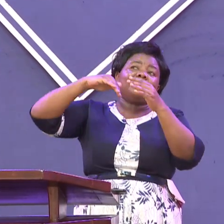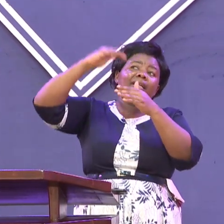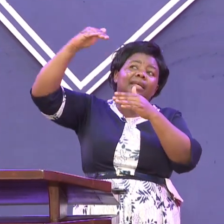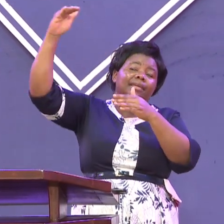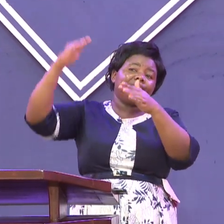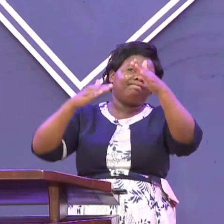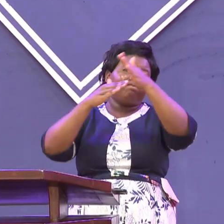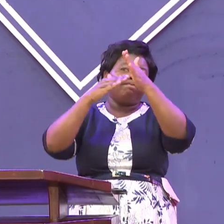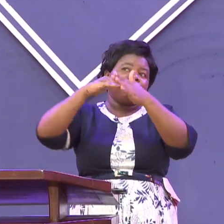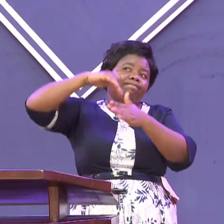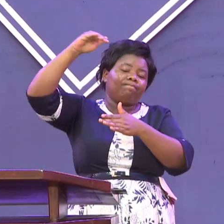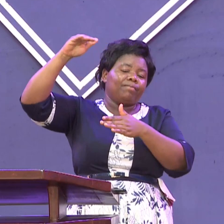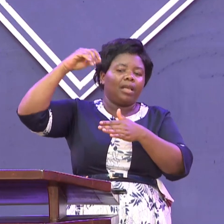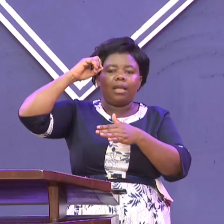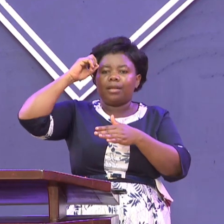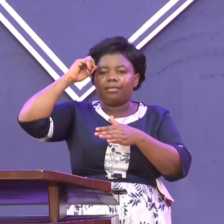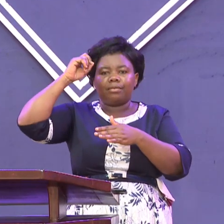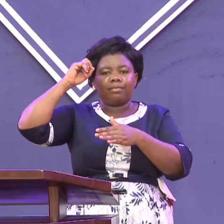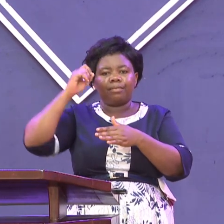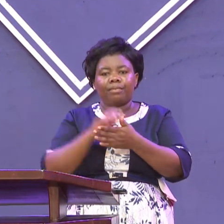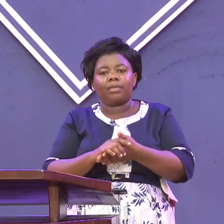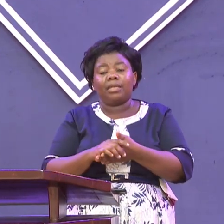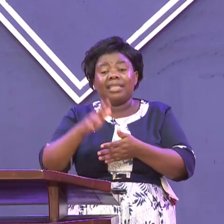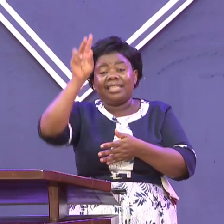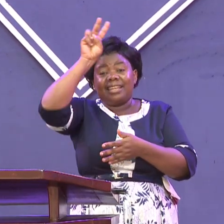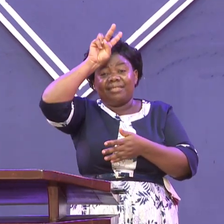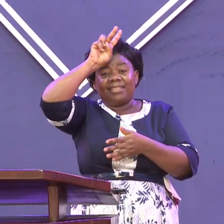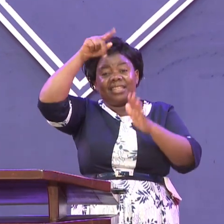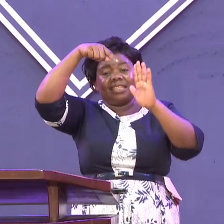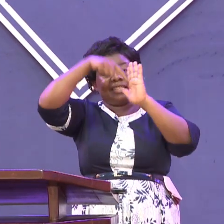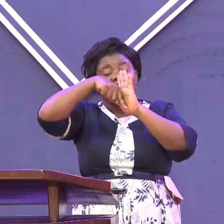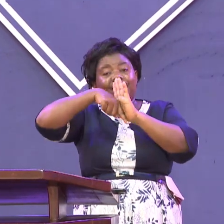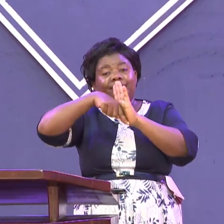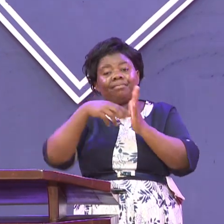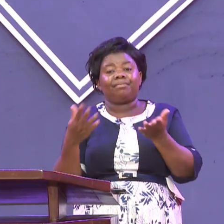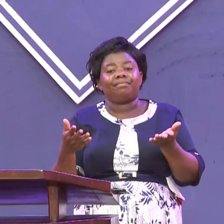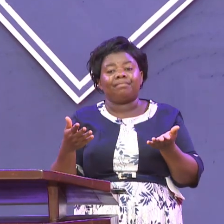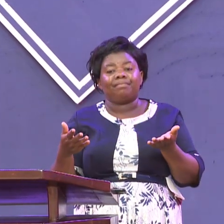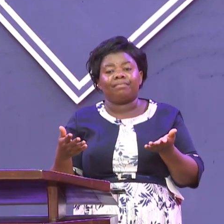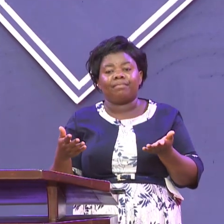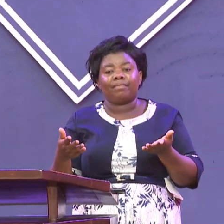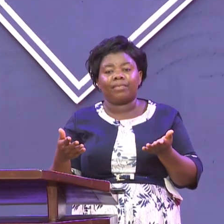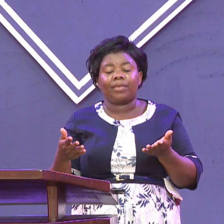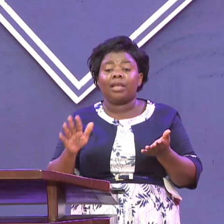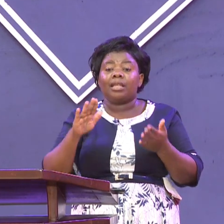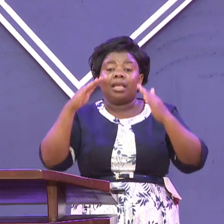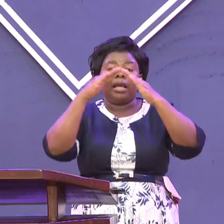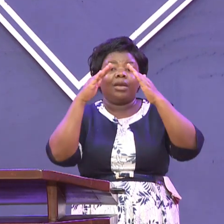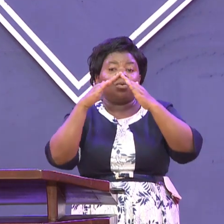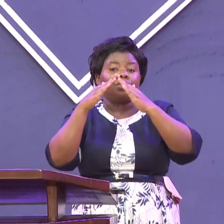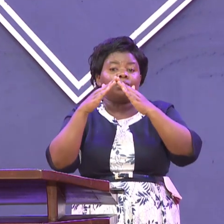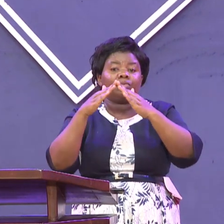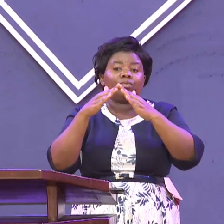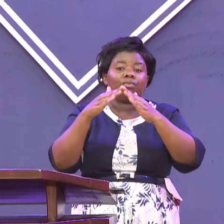drove to a certain mountain, I can't recall the name. In the village. Kati amayumba gawe bagazimba